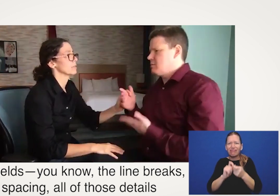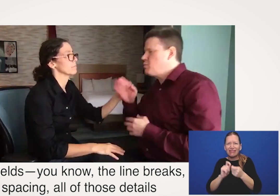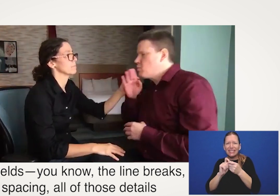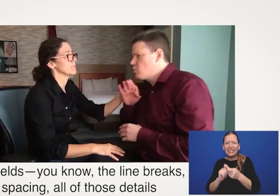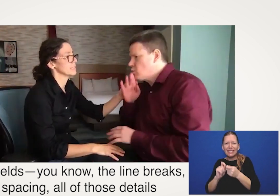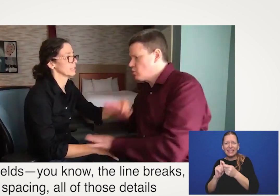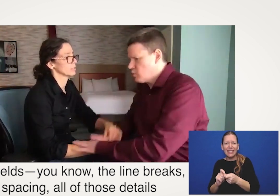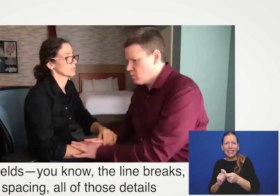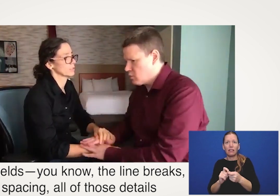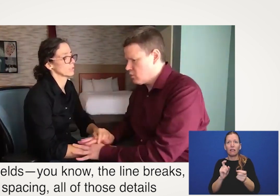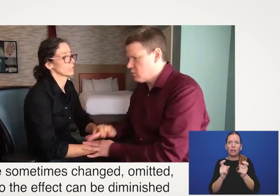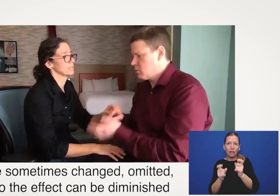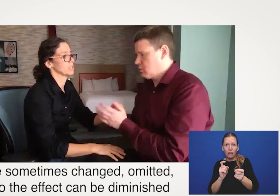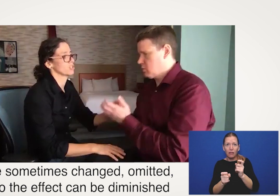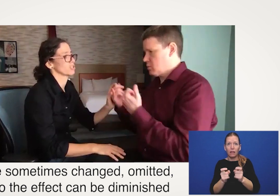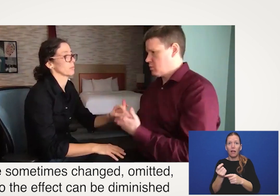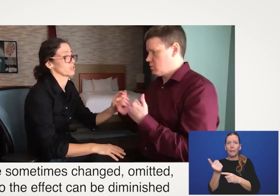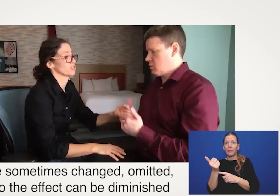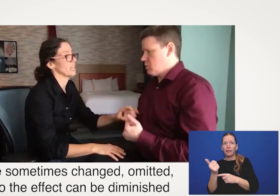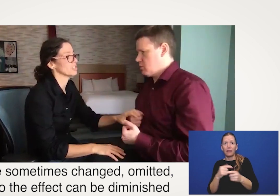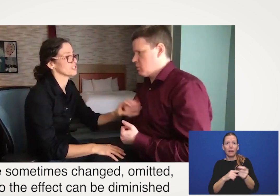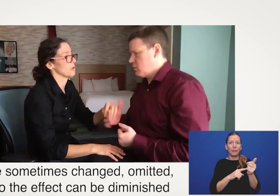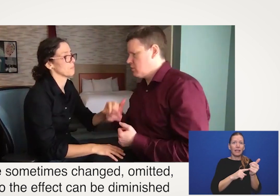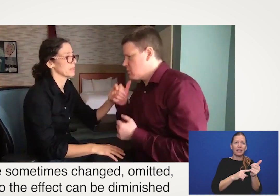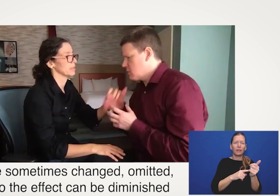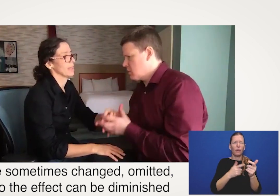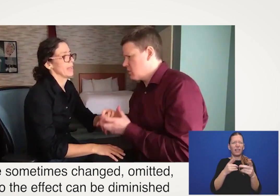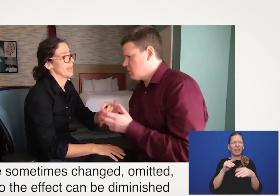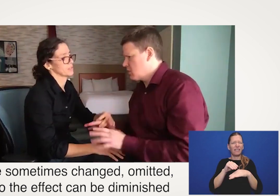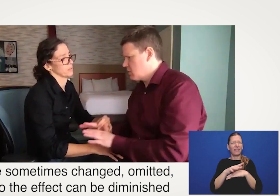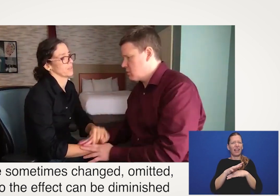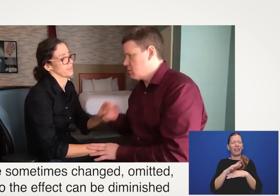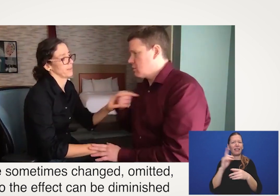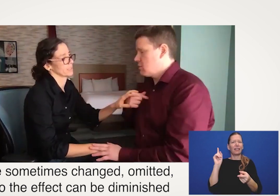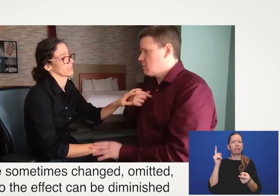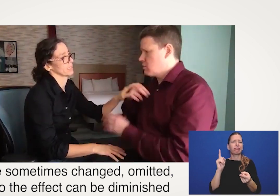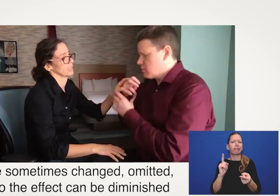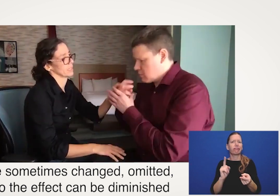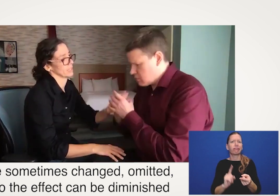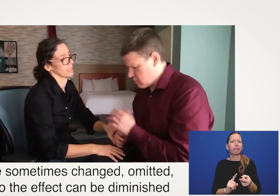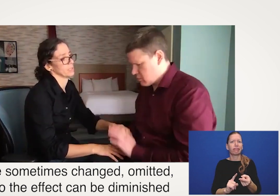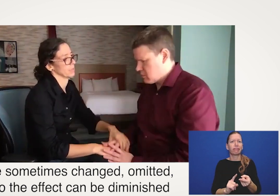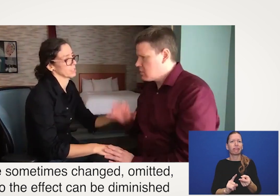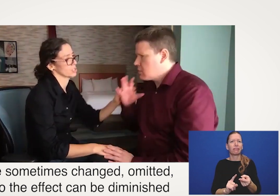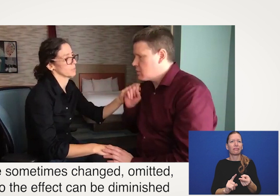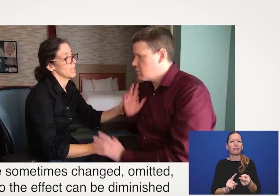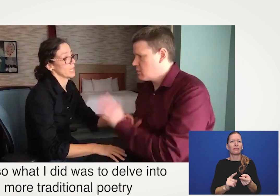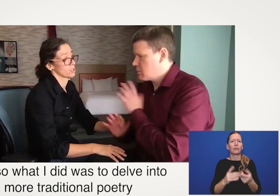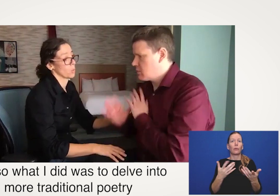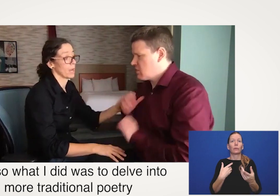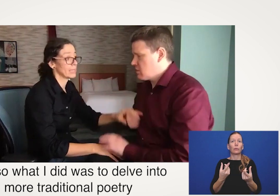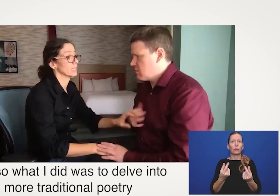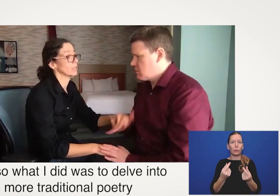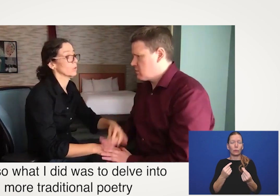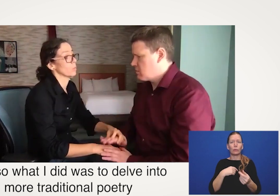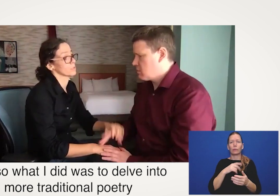those details can be sometimes changed, omitted, and so the effect can be diminished. And so